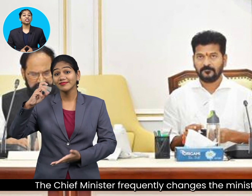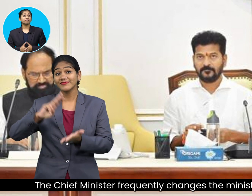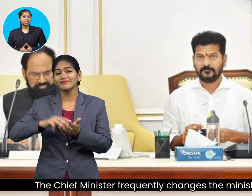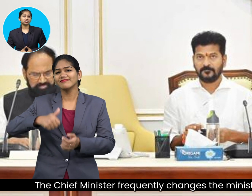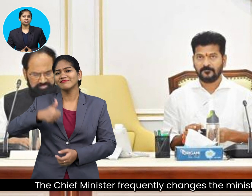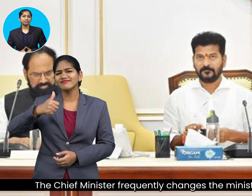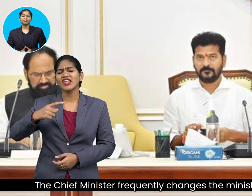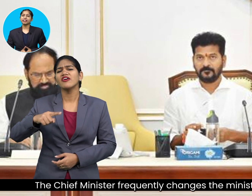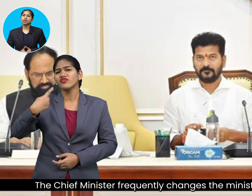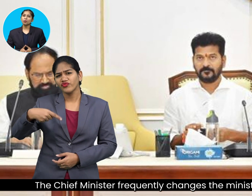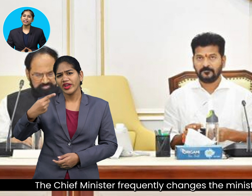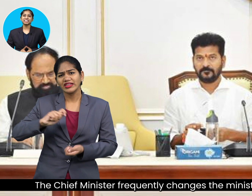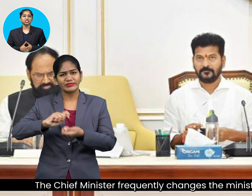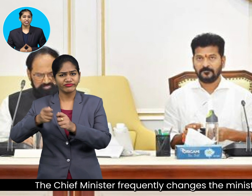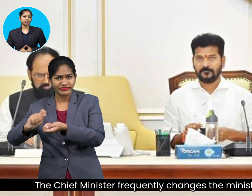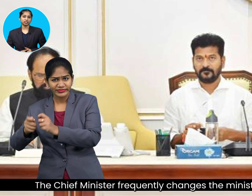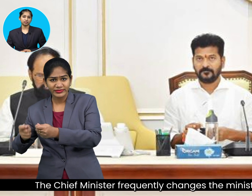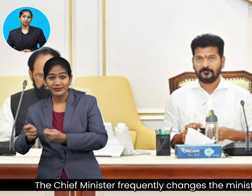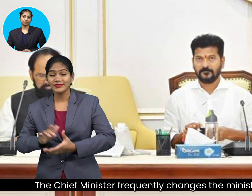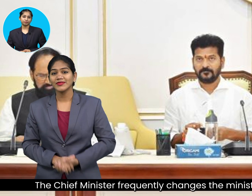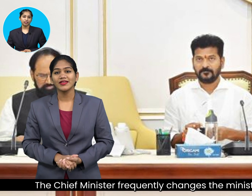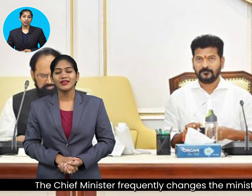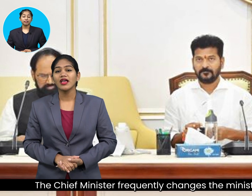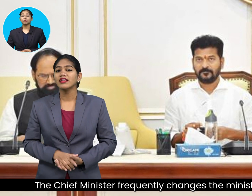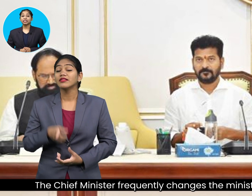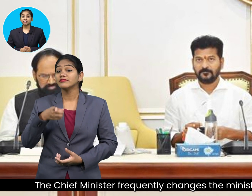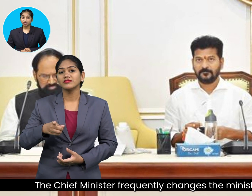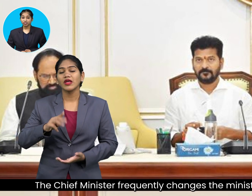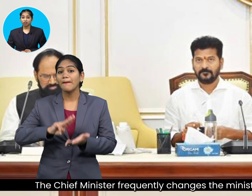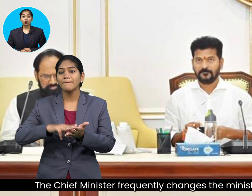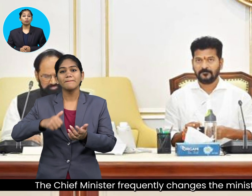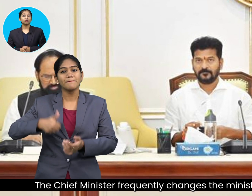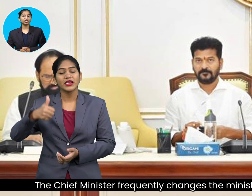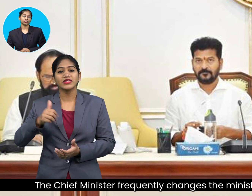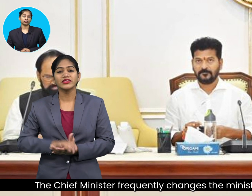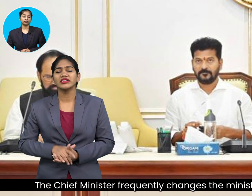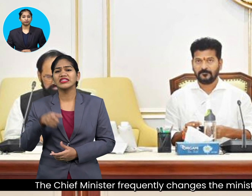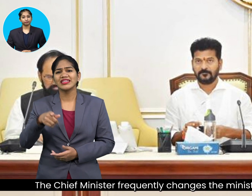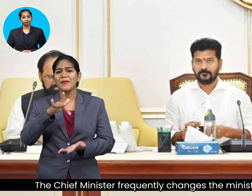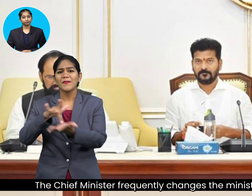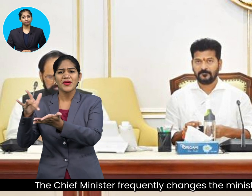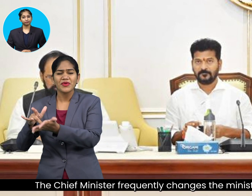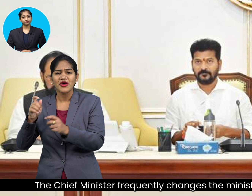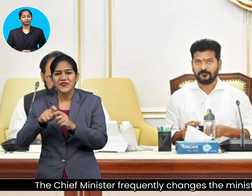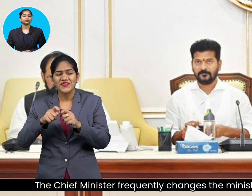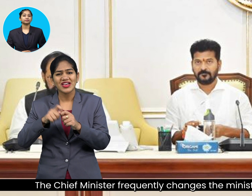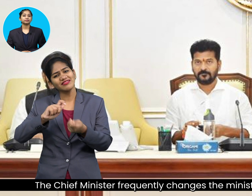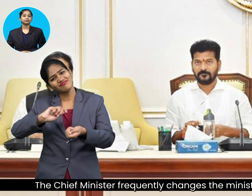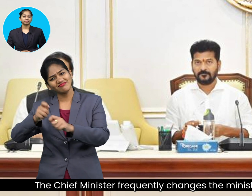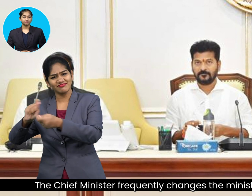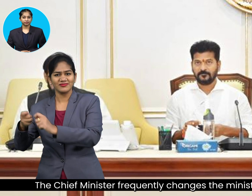The chief minister frequently changes the minister's composition.